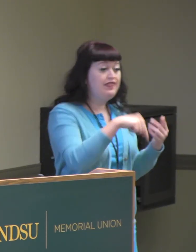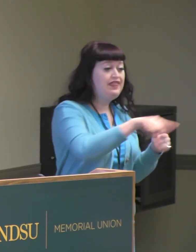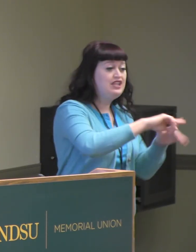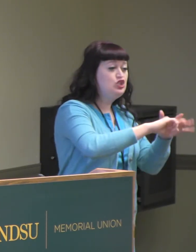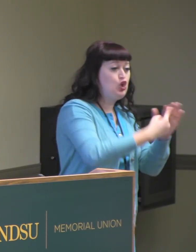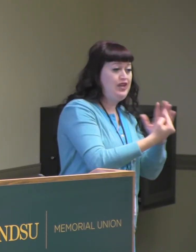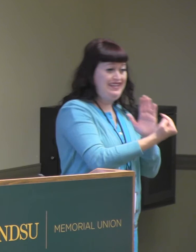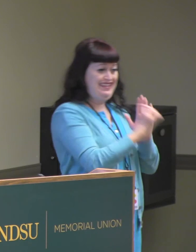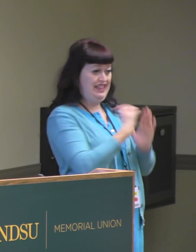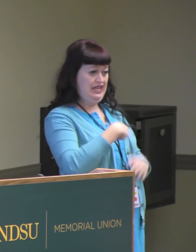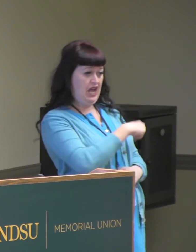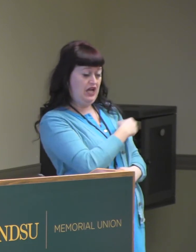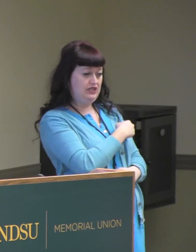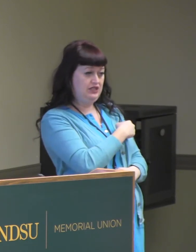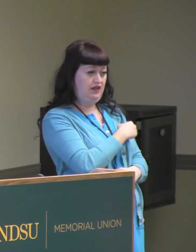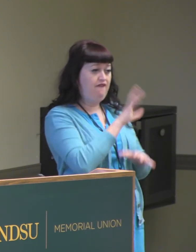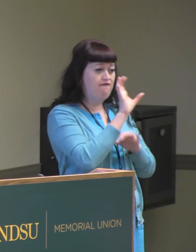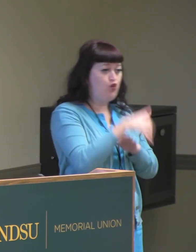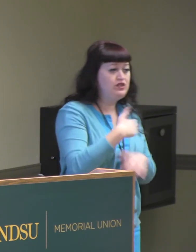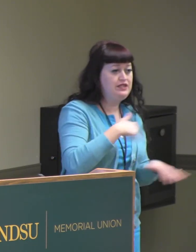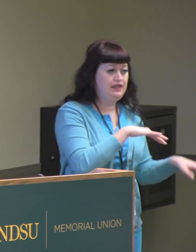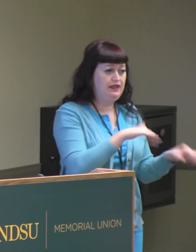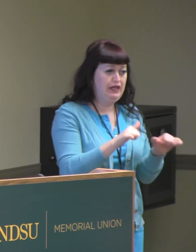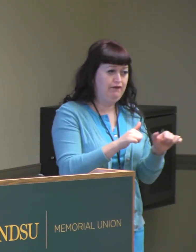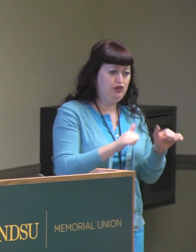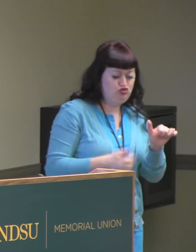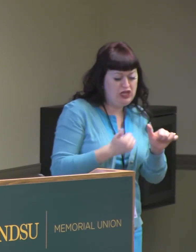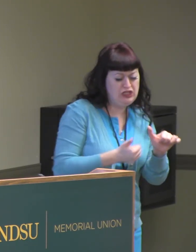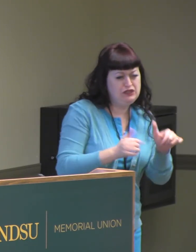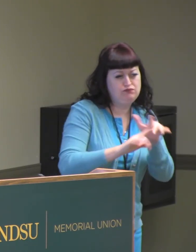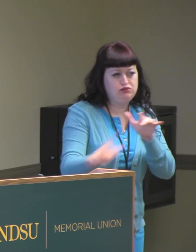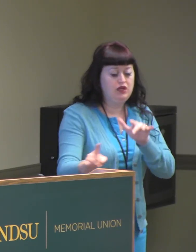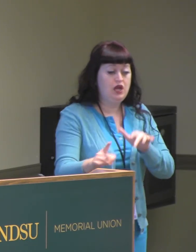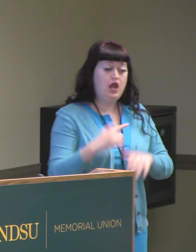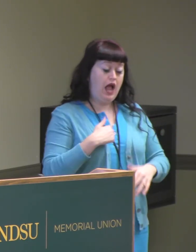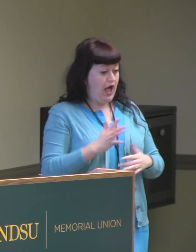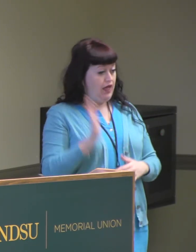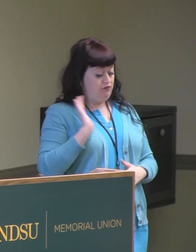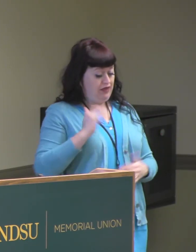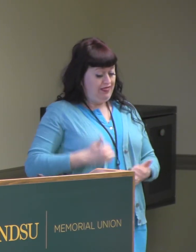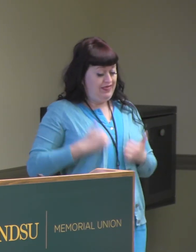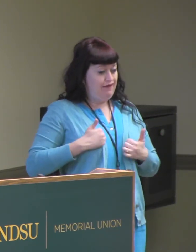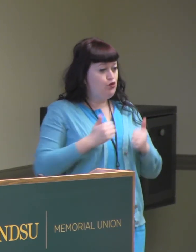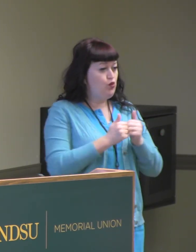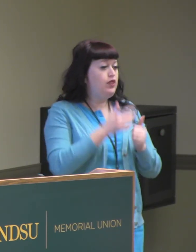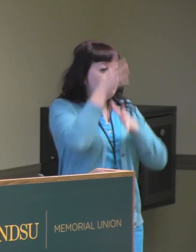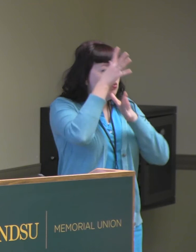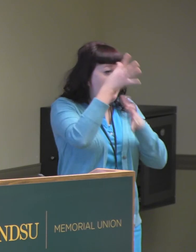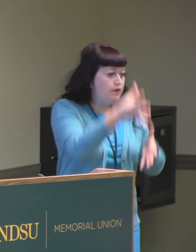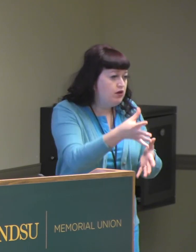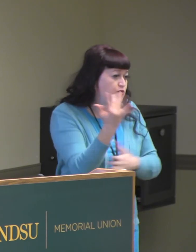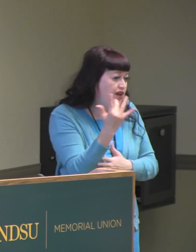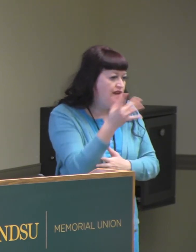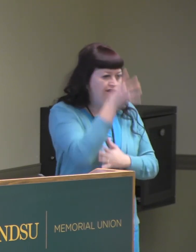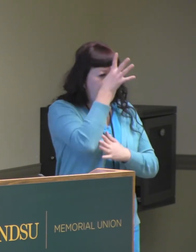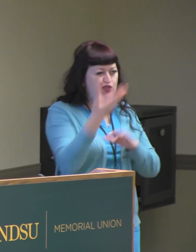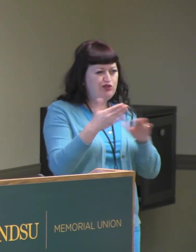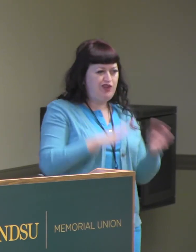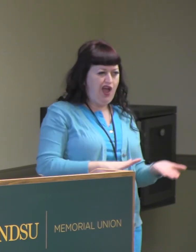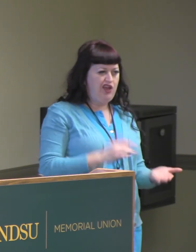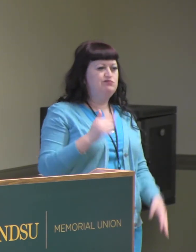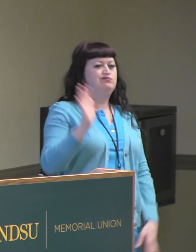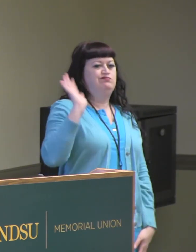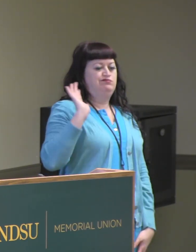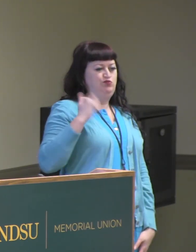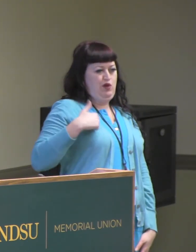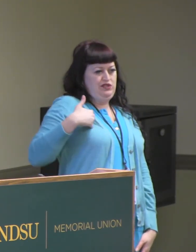and chasing us out of Lubumbashi. I lived with my grandparents because my father had died when I was young, and my mother